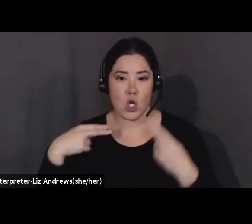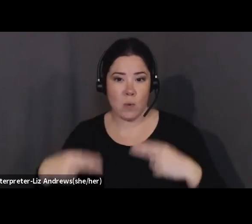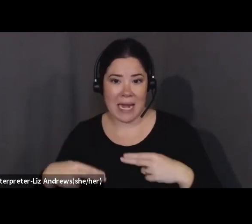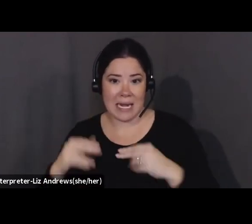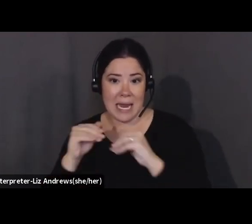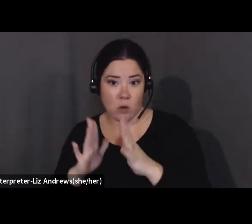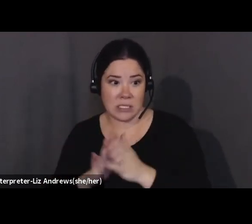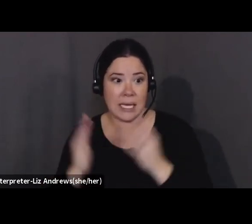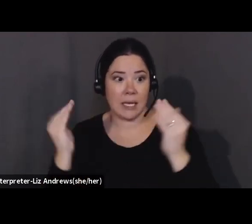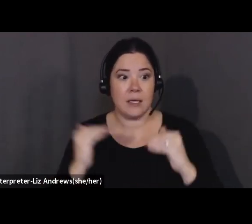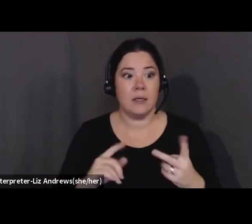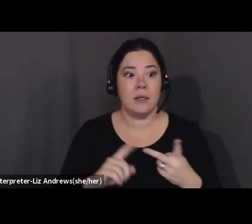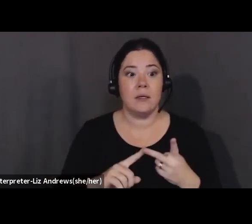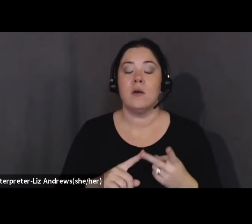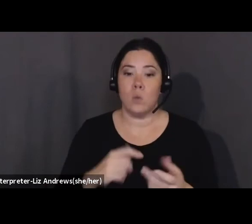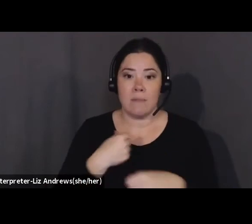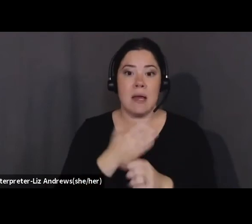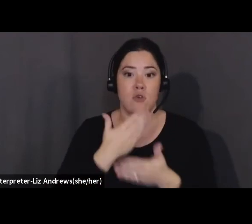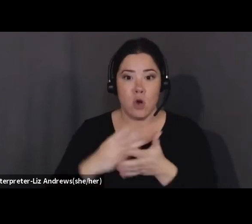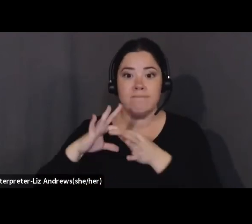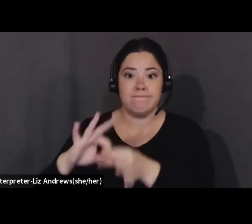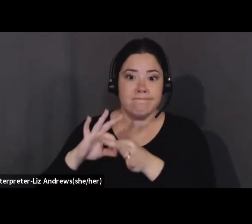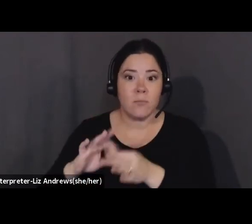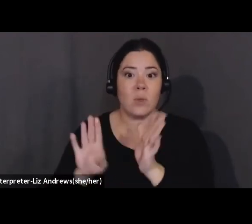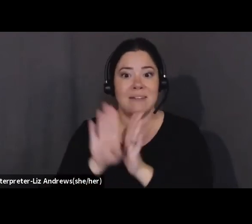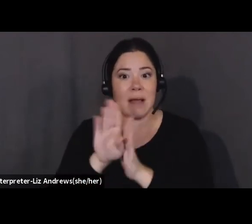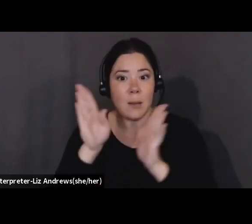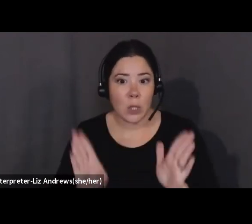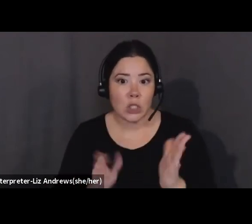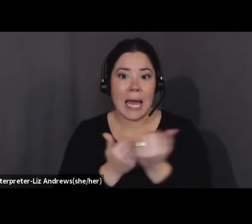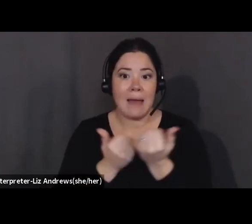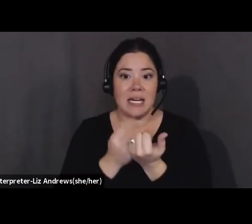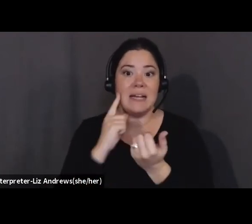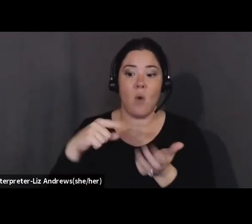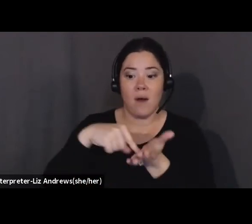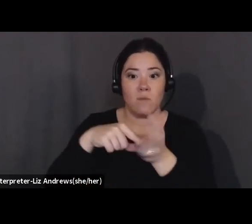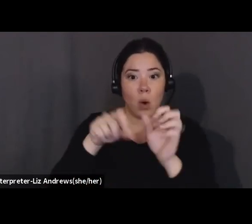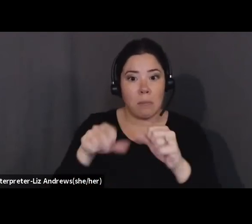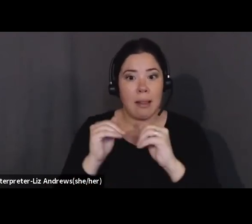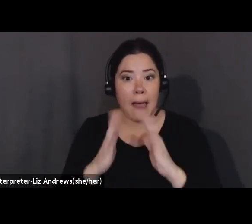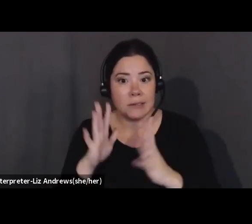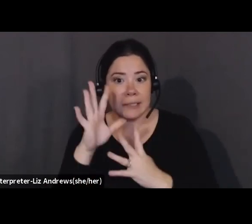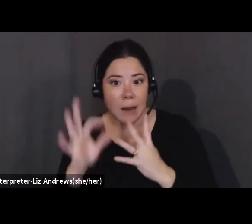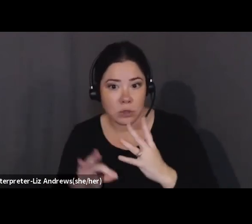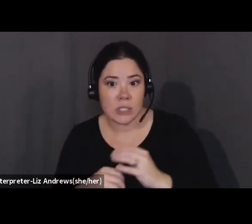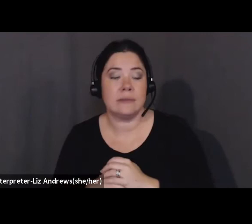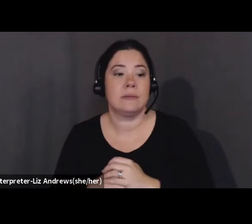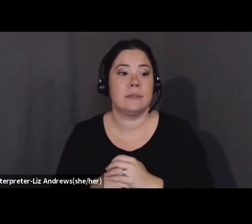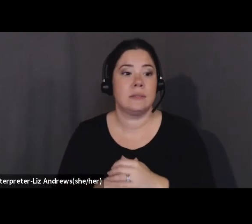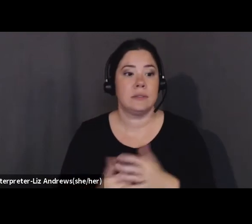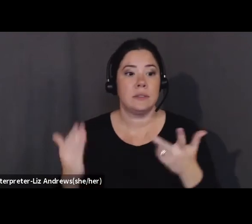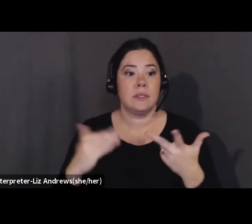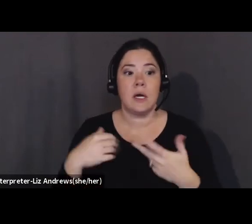with developers and advocating for affordable housing options, creating a community of visitable tiny homes